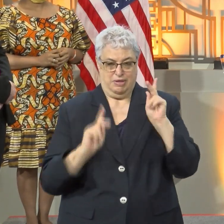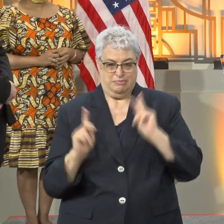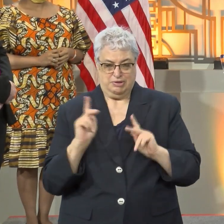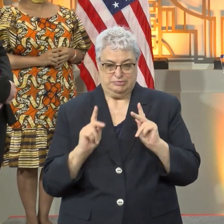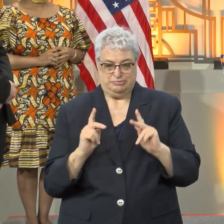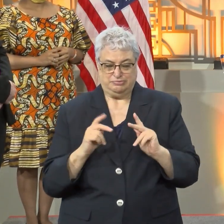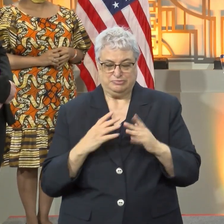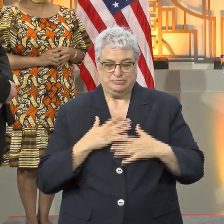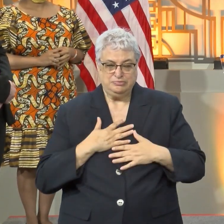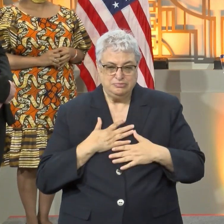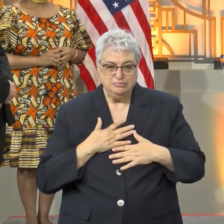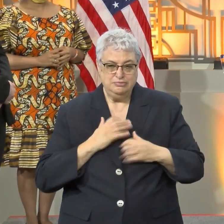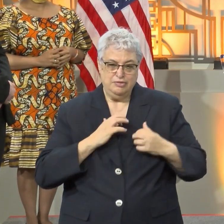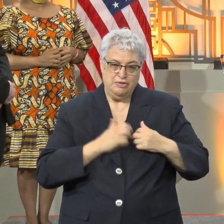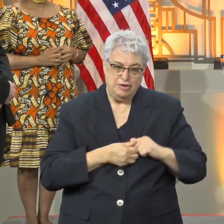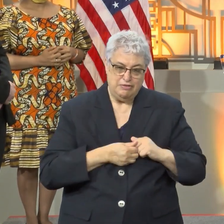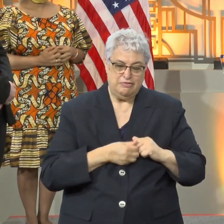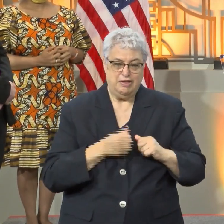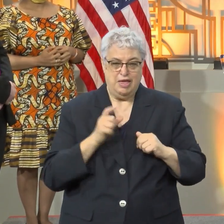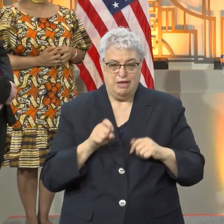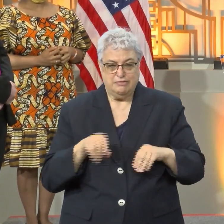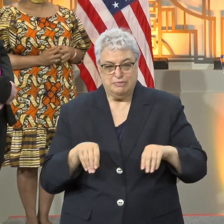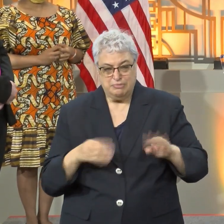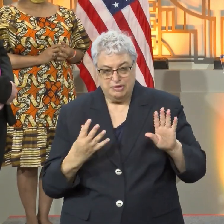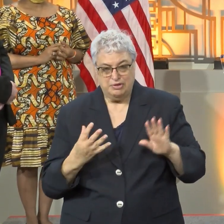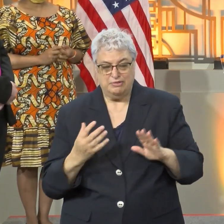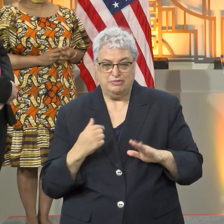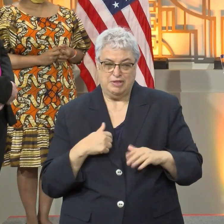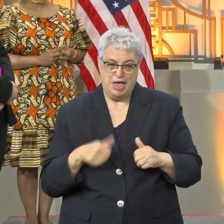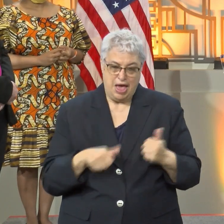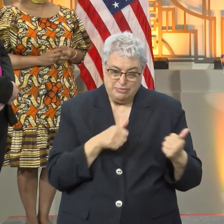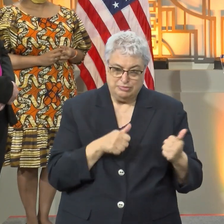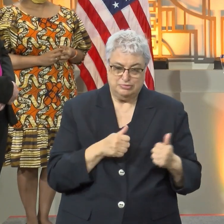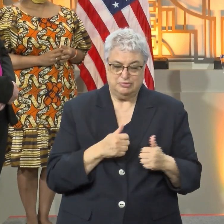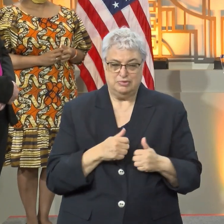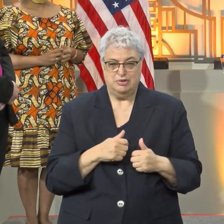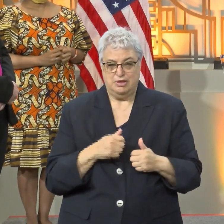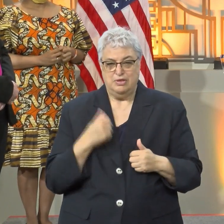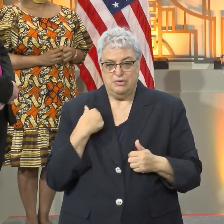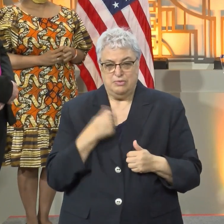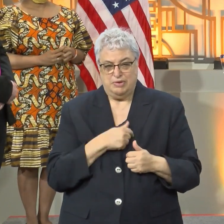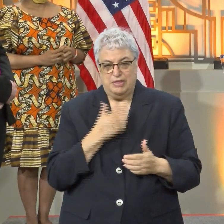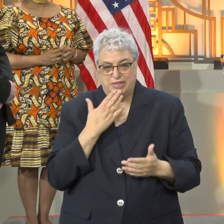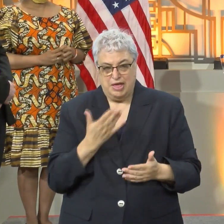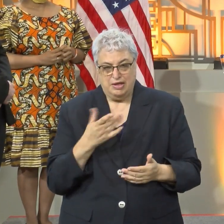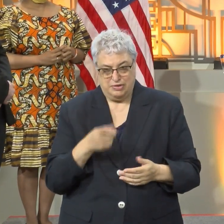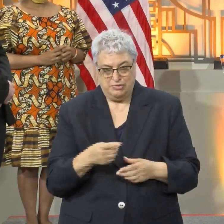you're taking on a lot of responsibility on your shoulders, so we thank you for that as we move forward.